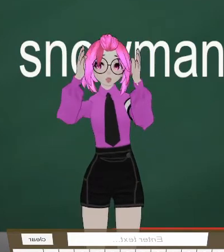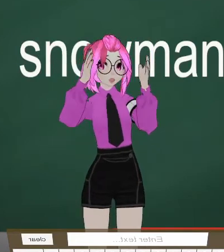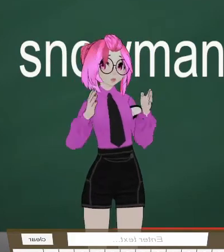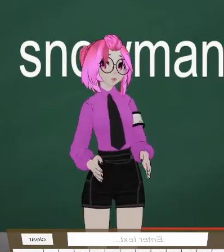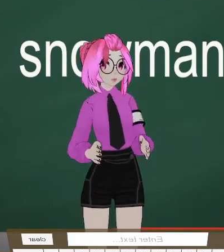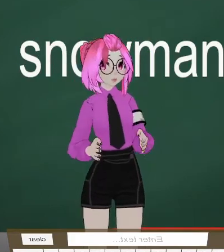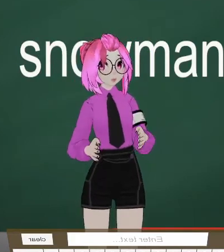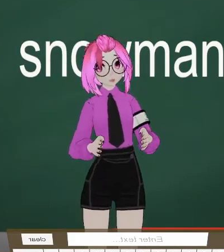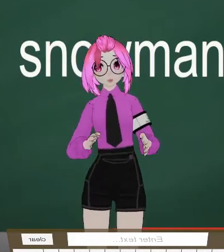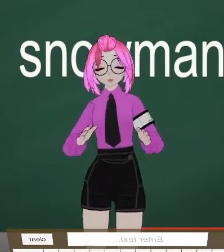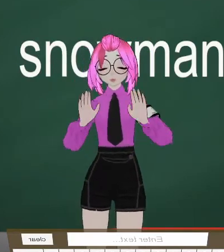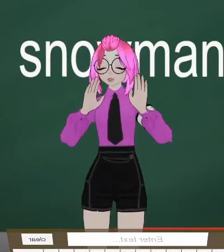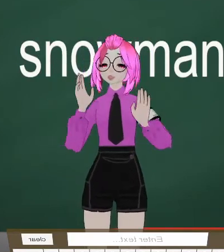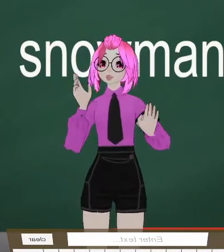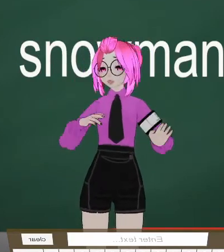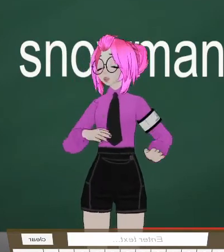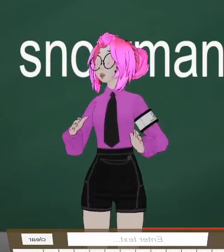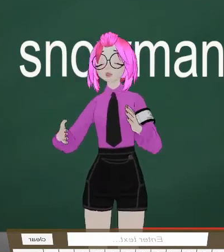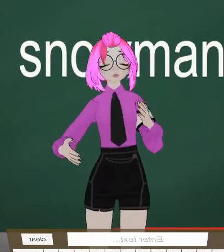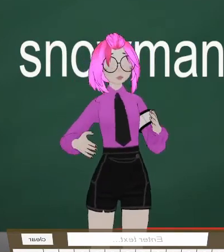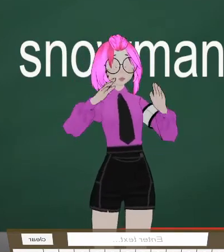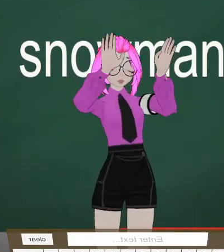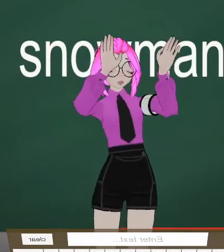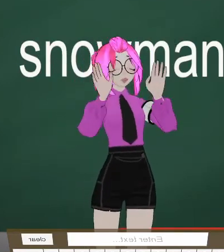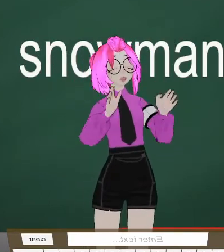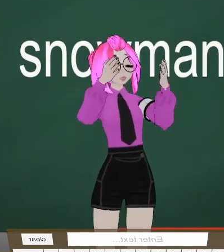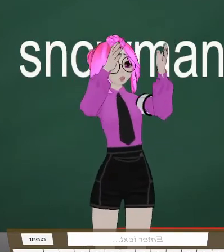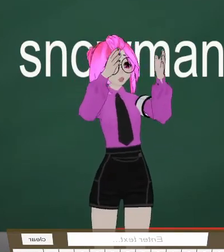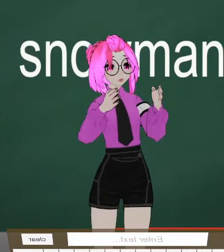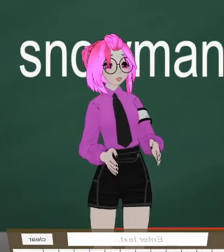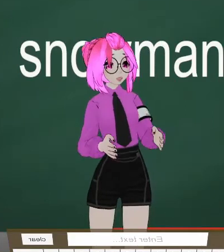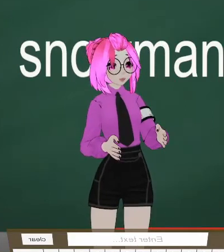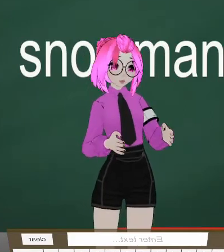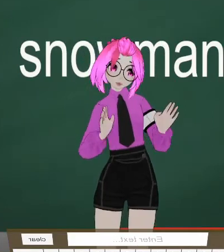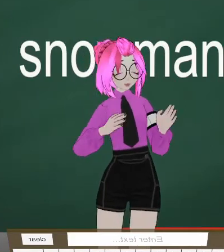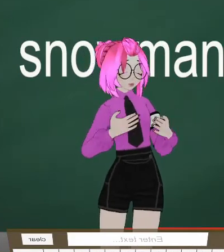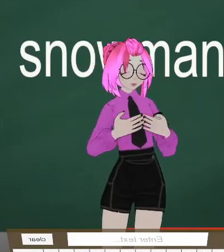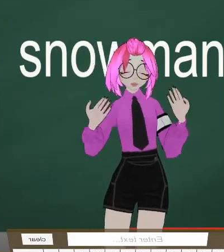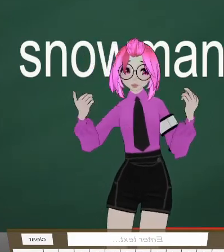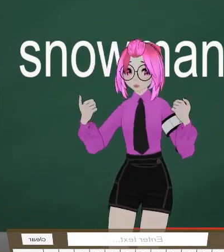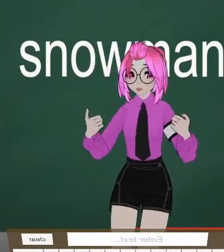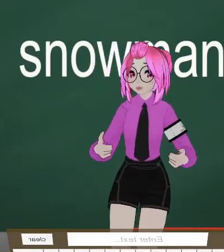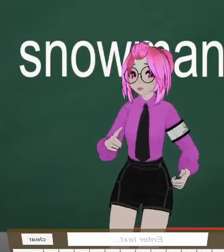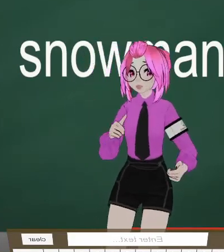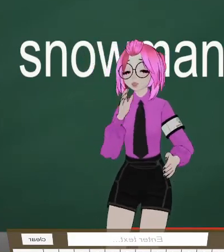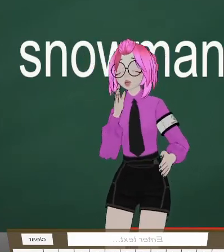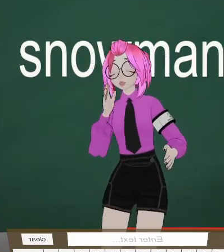more gender neutral you could say snow person that's totally fine too so if you want to say